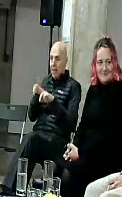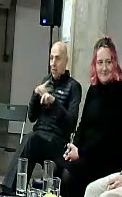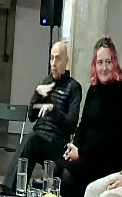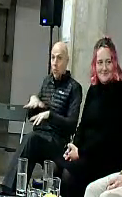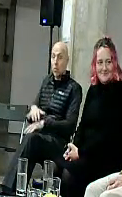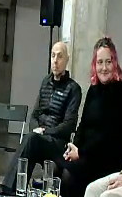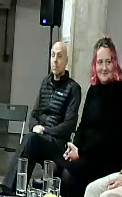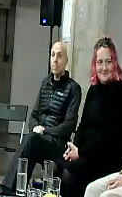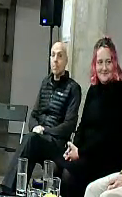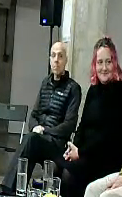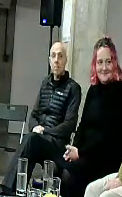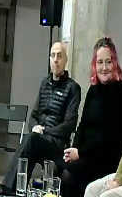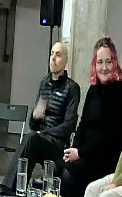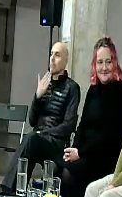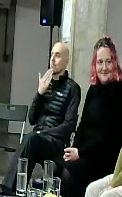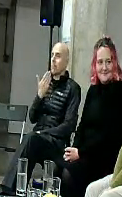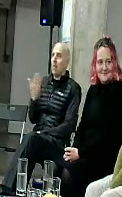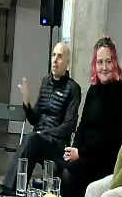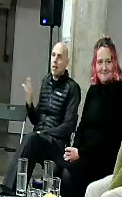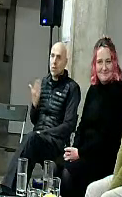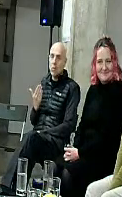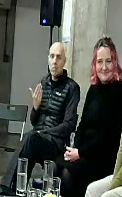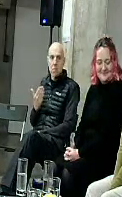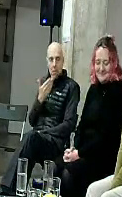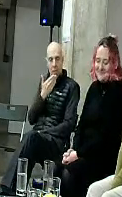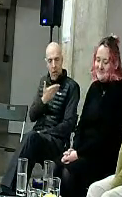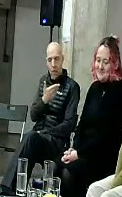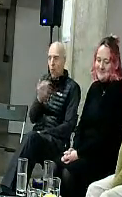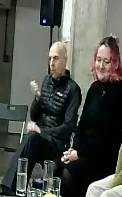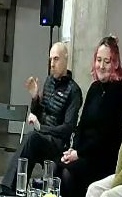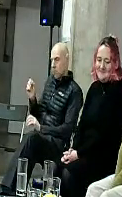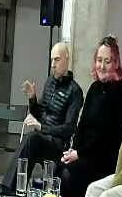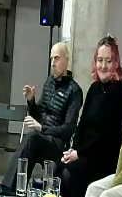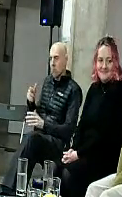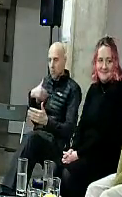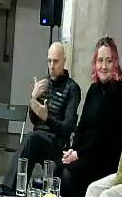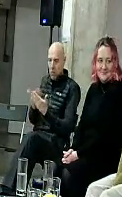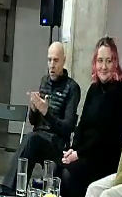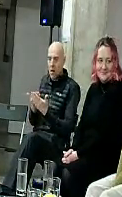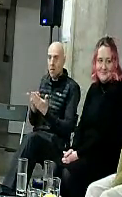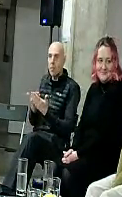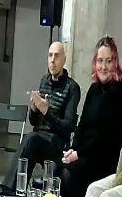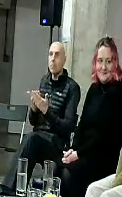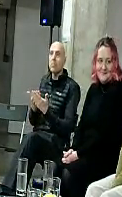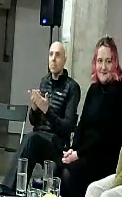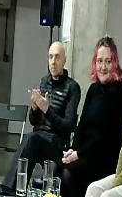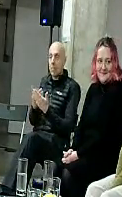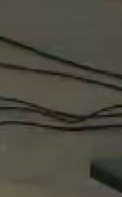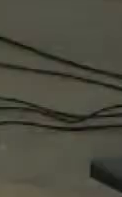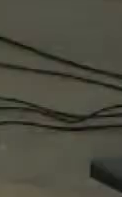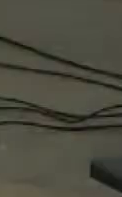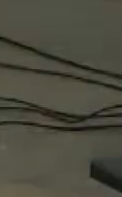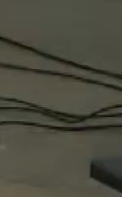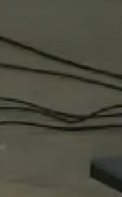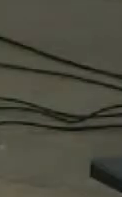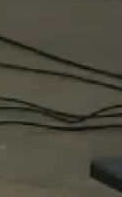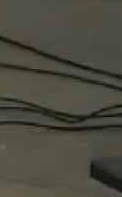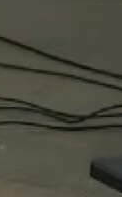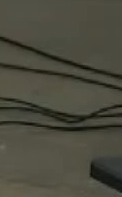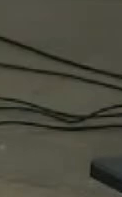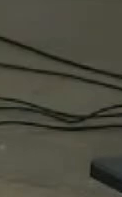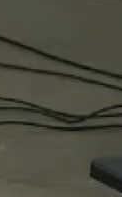to. Okay, so thank you so much to our speakers so far and to you for listening. We'll be back in 15 minutes,